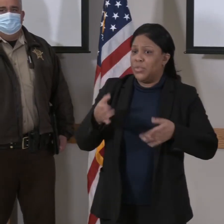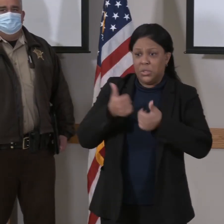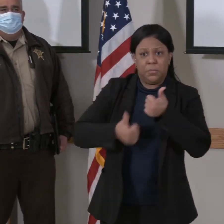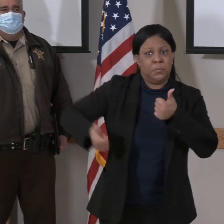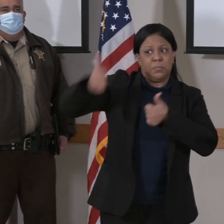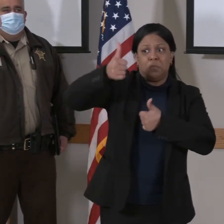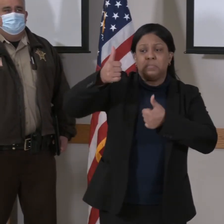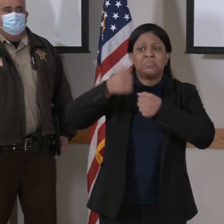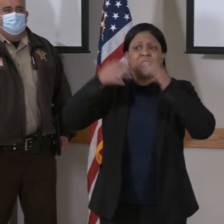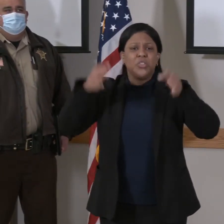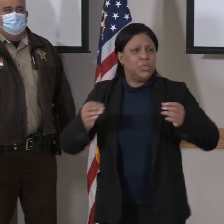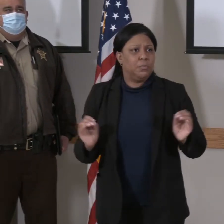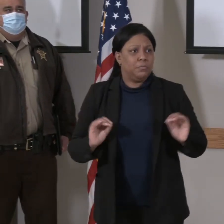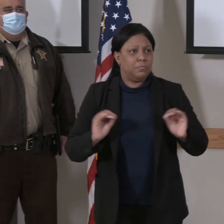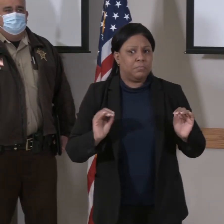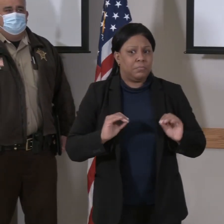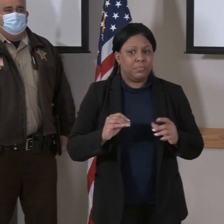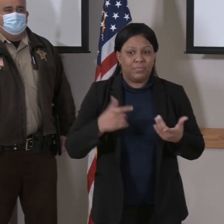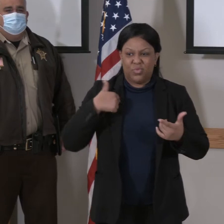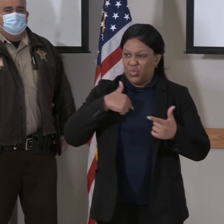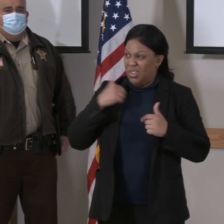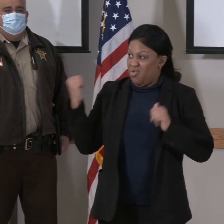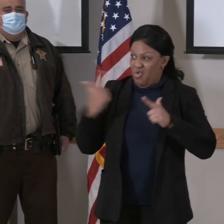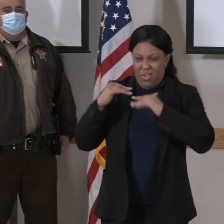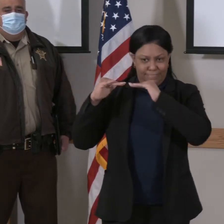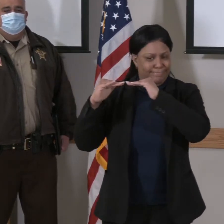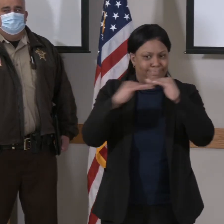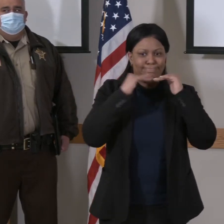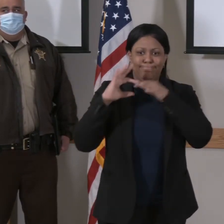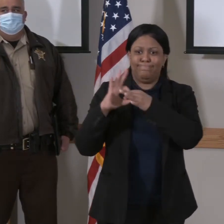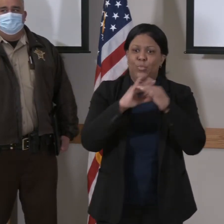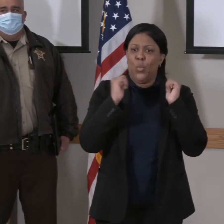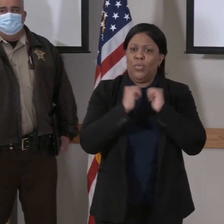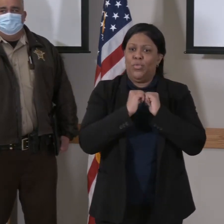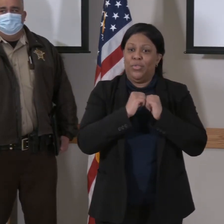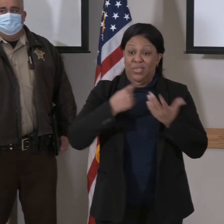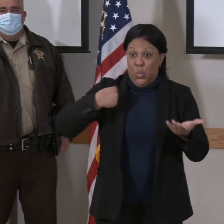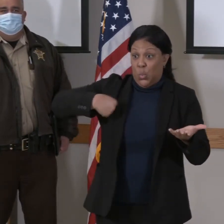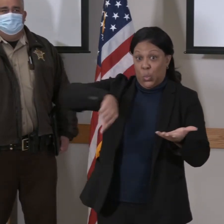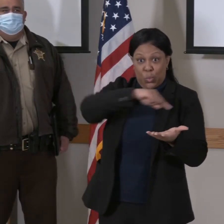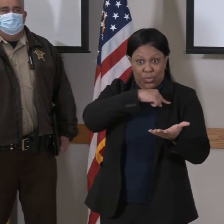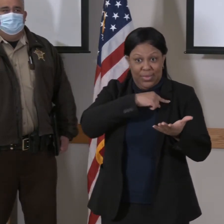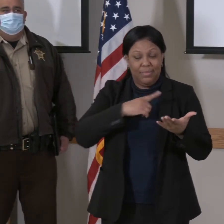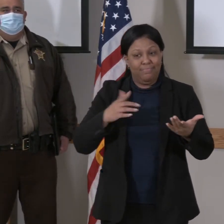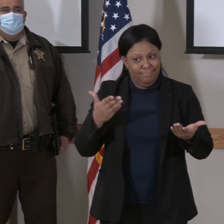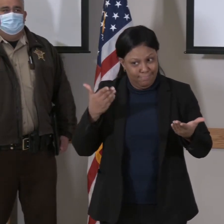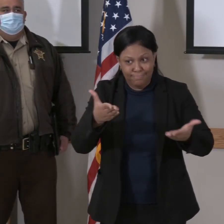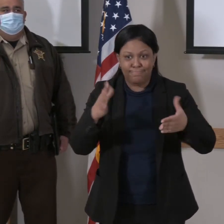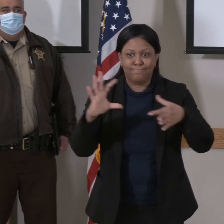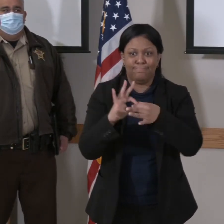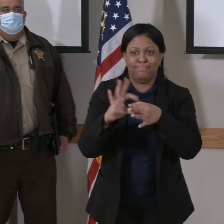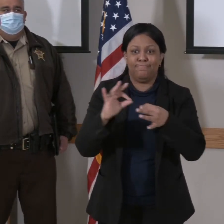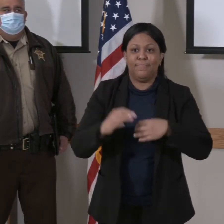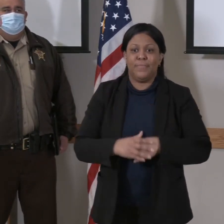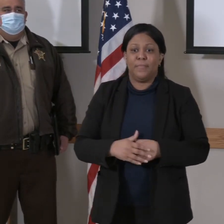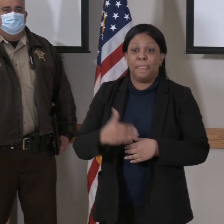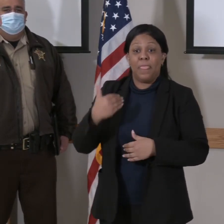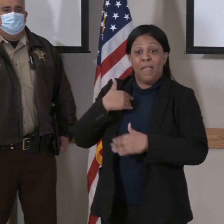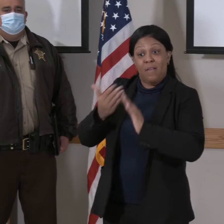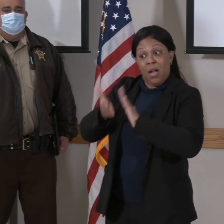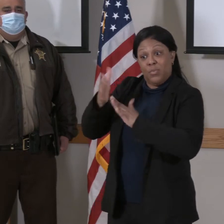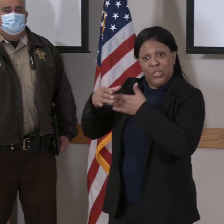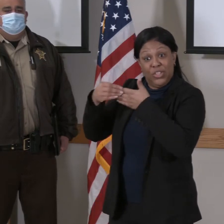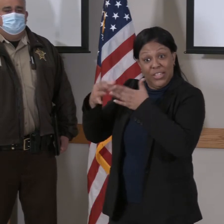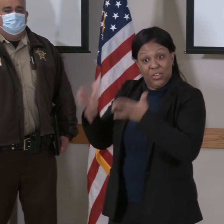is the body who are the leaders on the ground, the operational leaders. There are policy leaders that will be consulted with